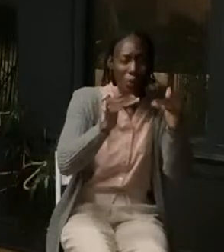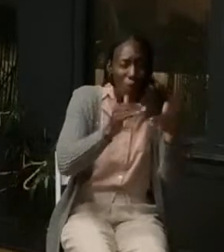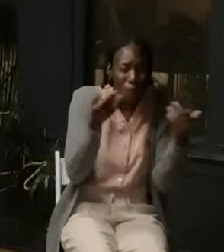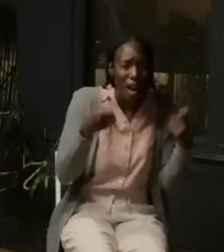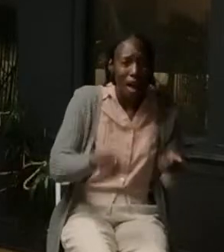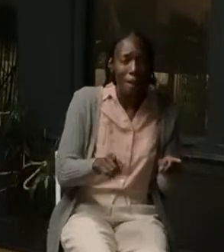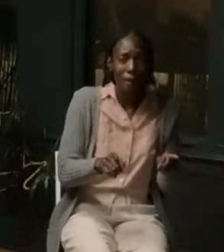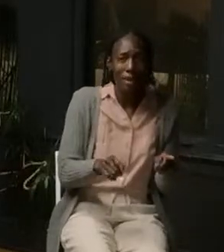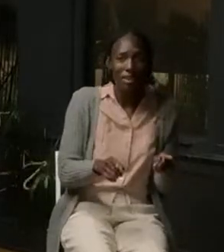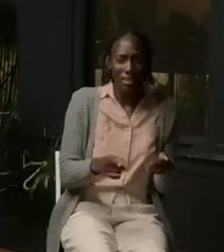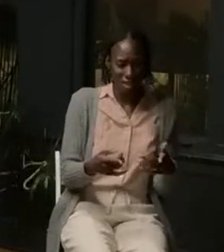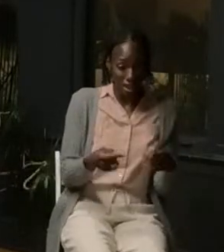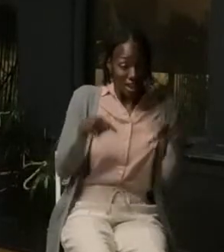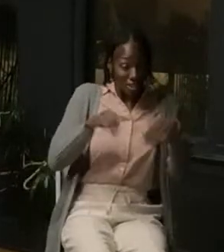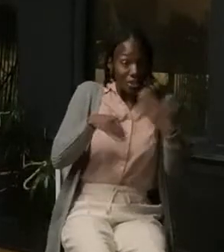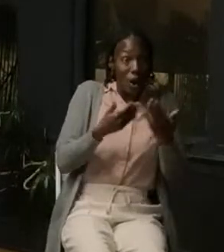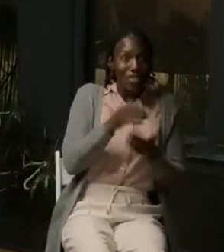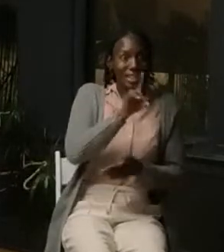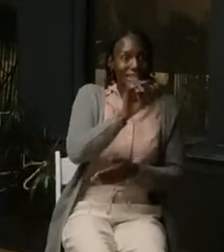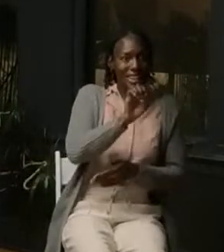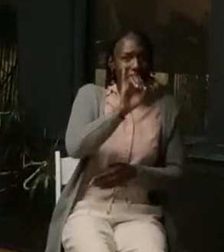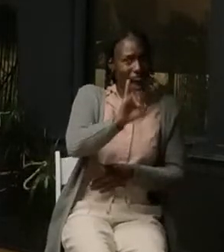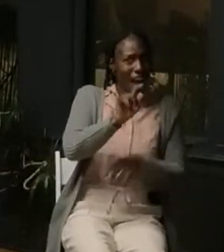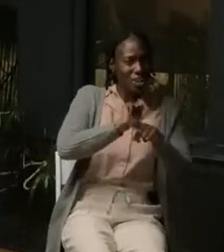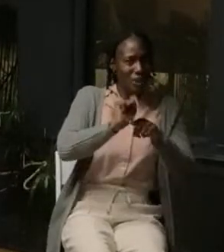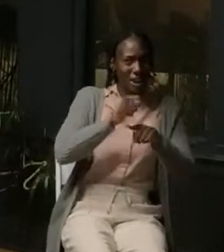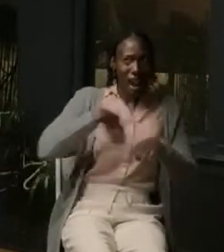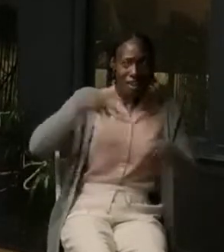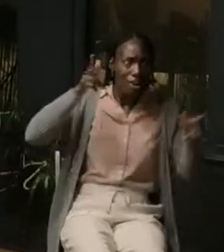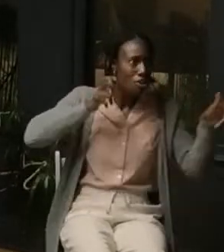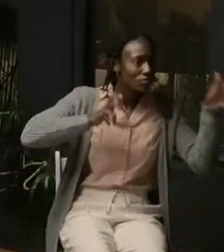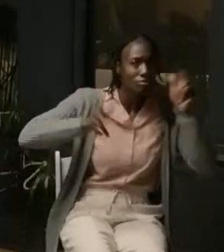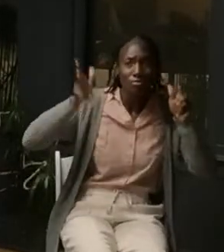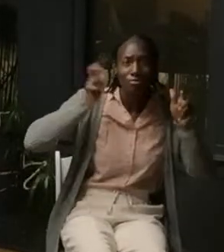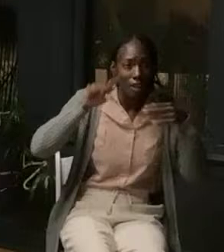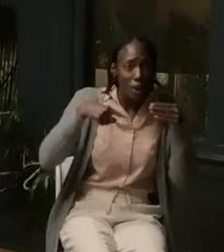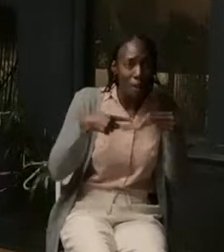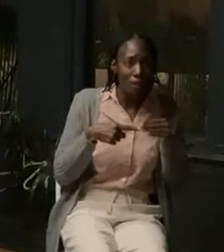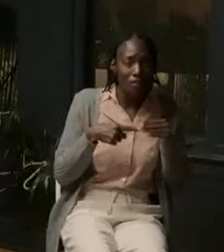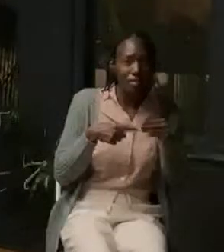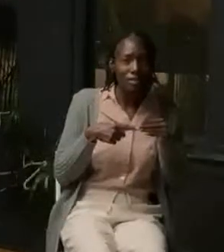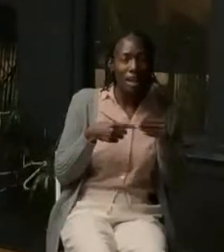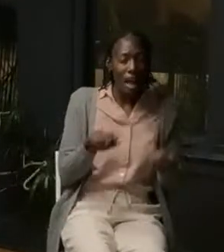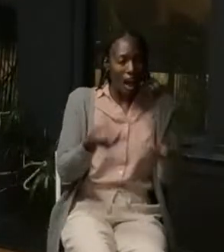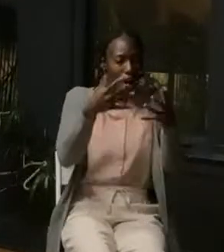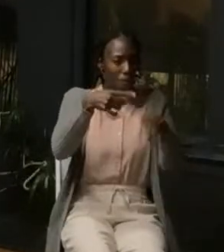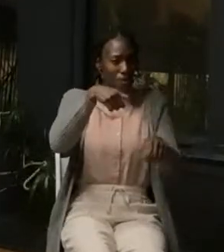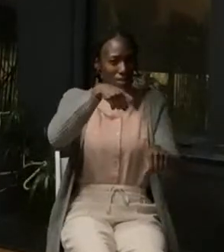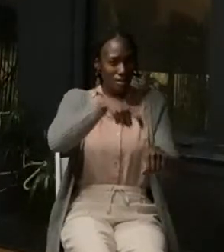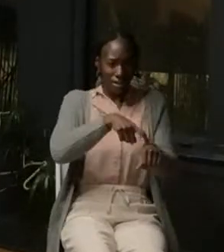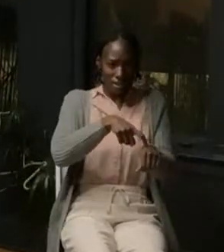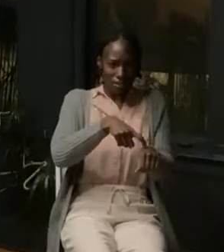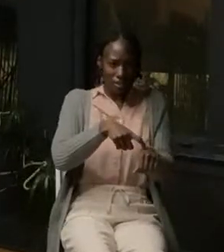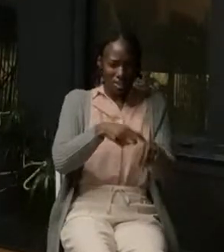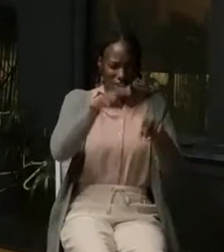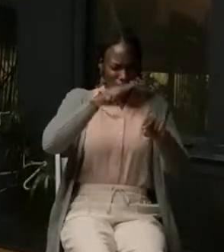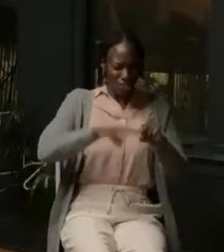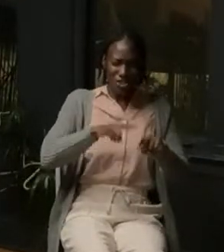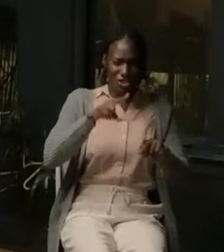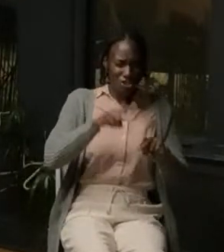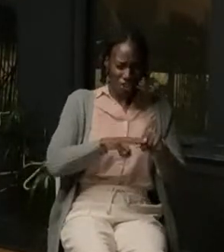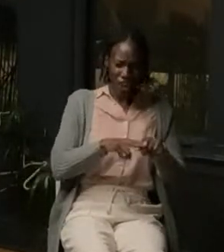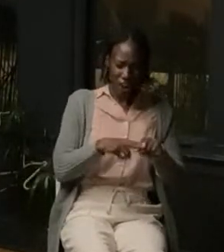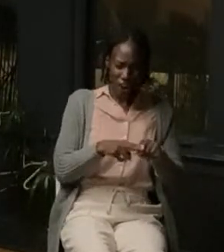all of that DEI training I've been hearing about? How many times a chair should have been